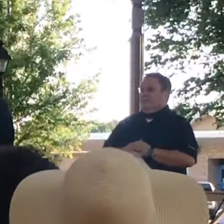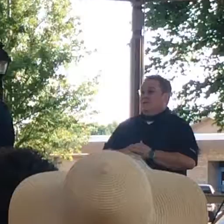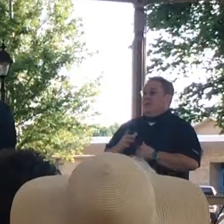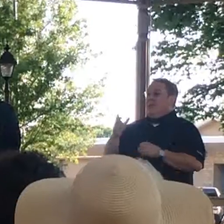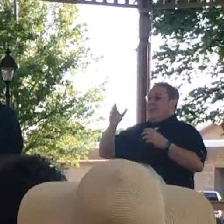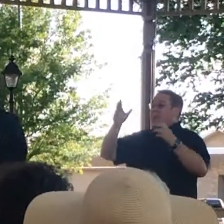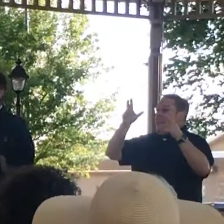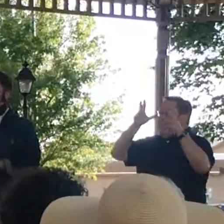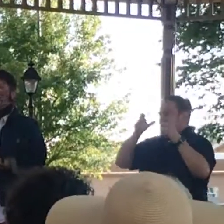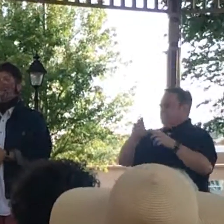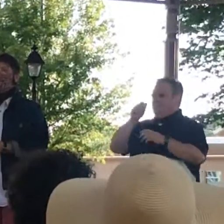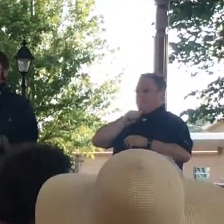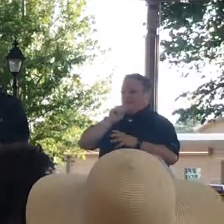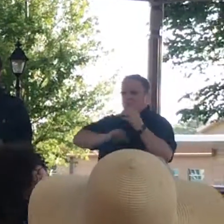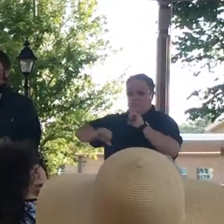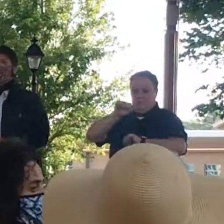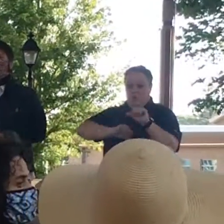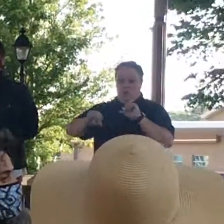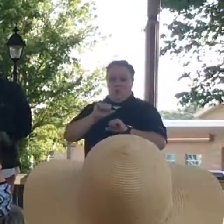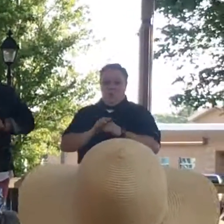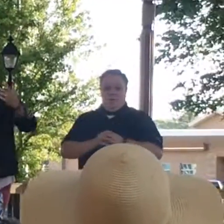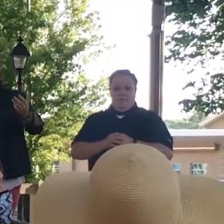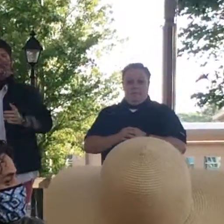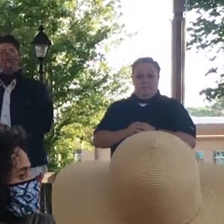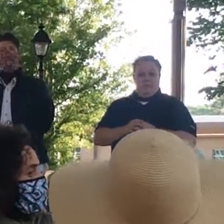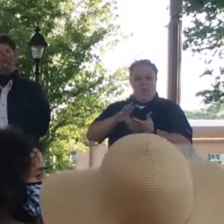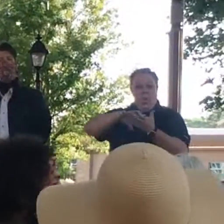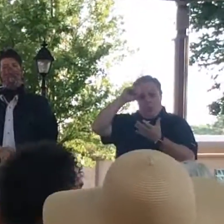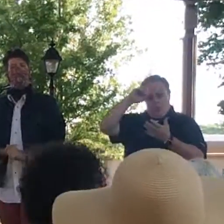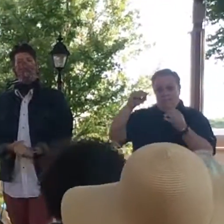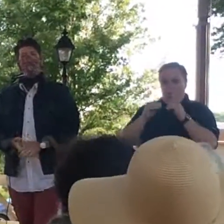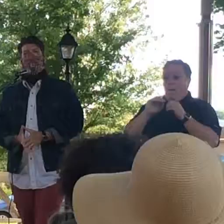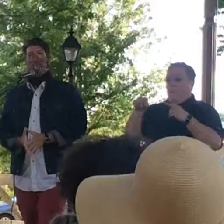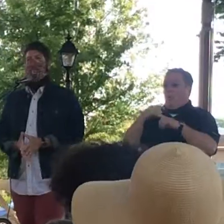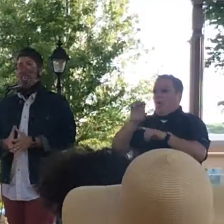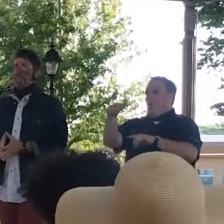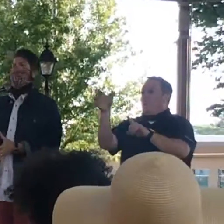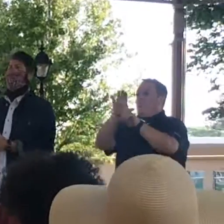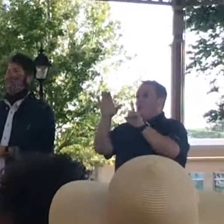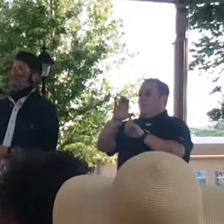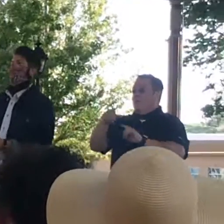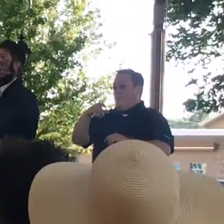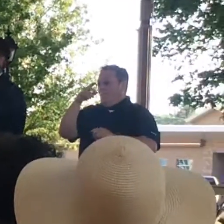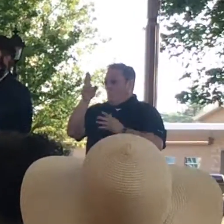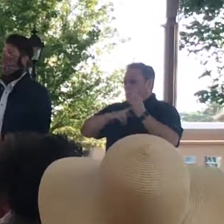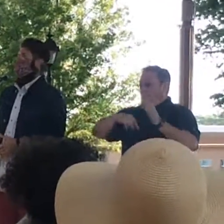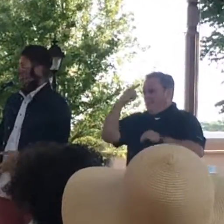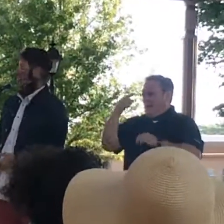So listen, be patient with each other. Learn more about other cultures. Read black